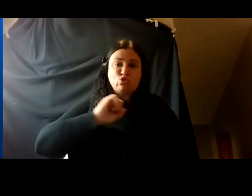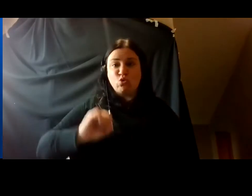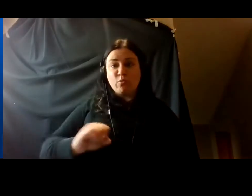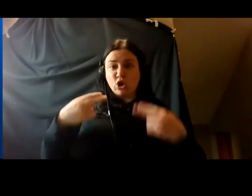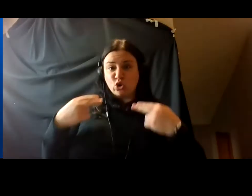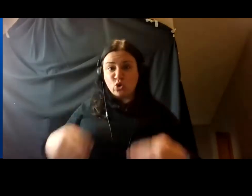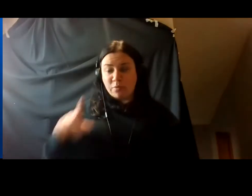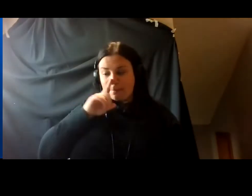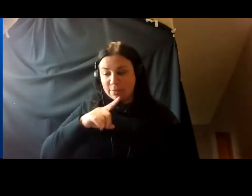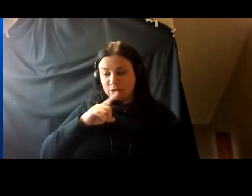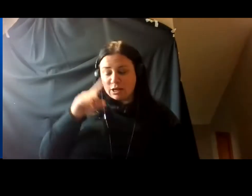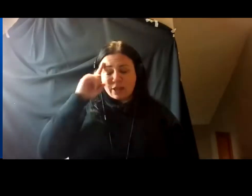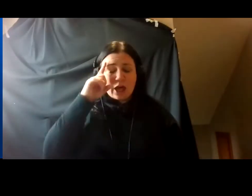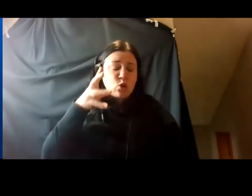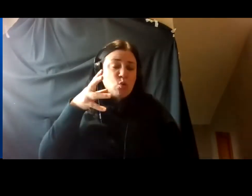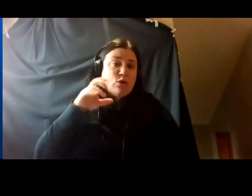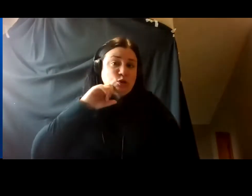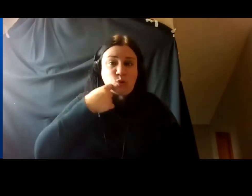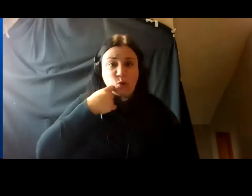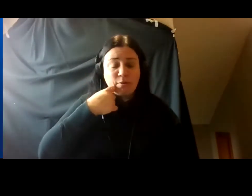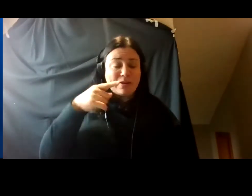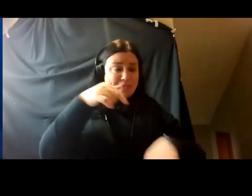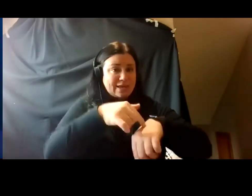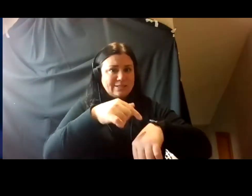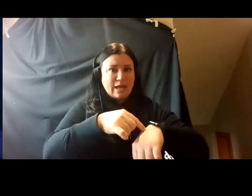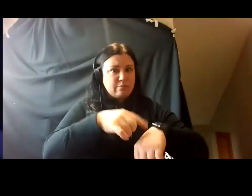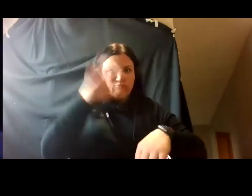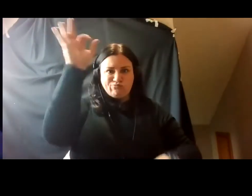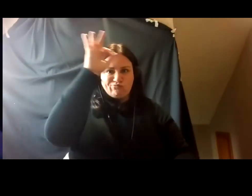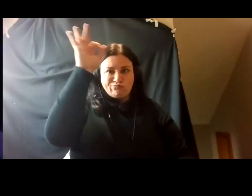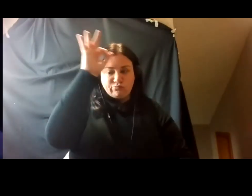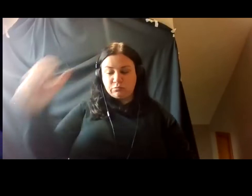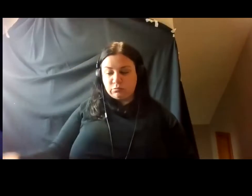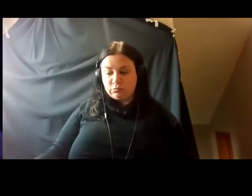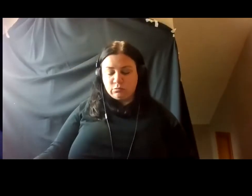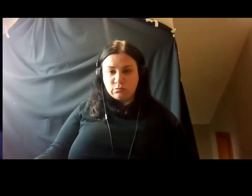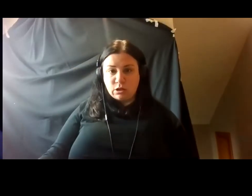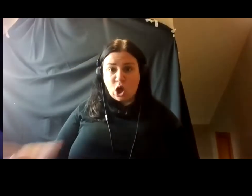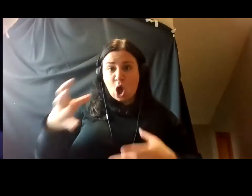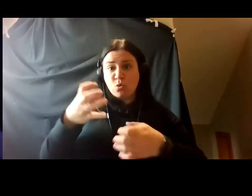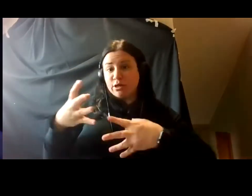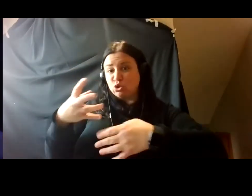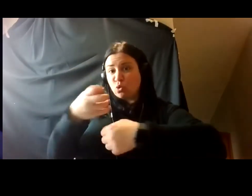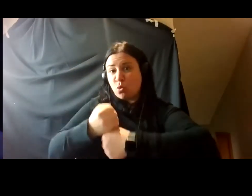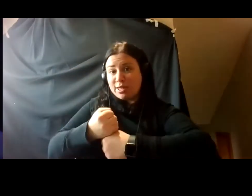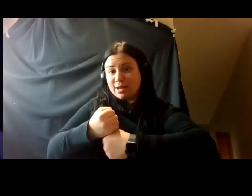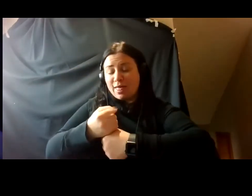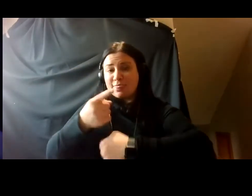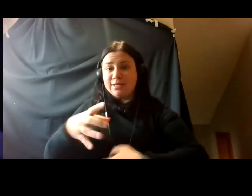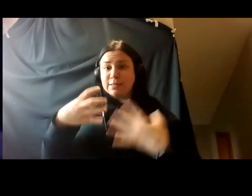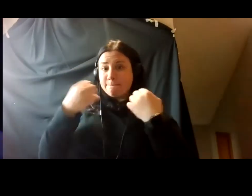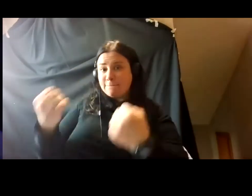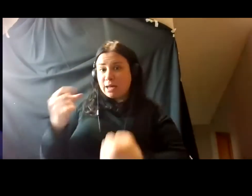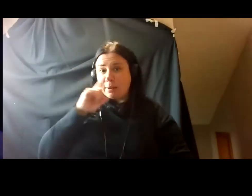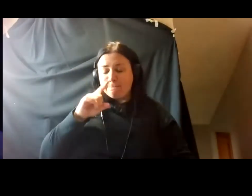thought it was the coolest thing. And at the time, I didn't even know what he was. So I wanted to win this Mighty Mouse. So the idea of the game was to